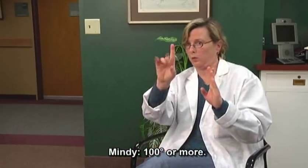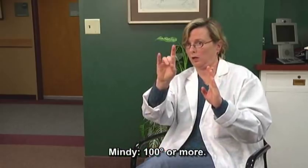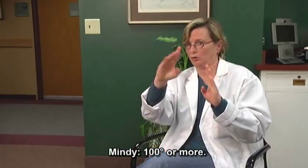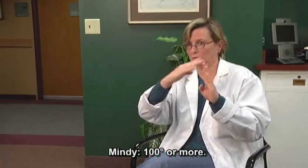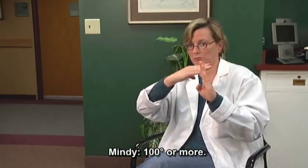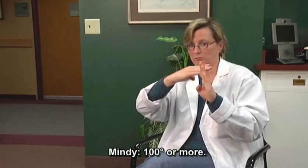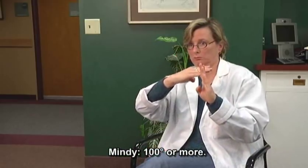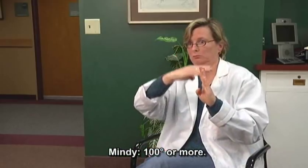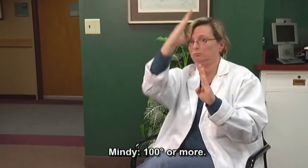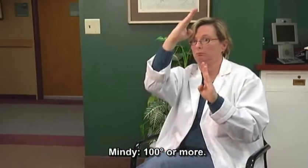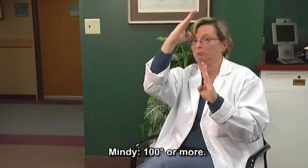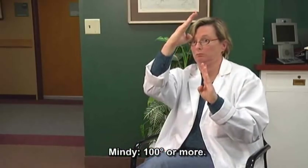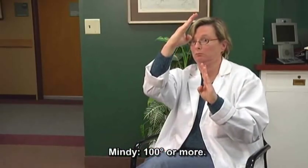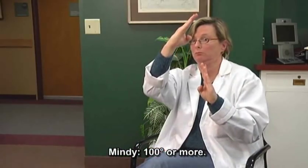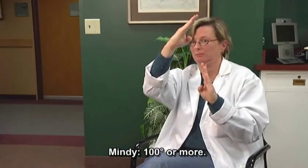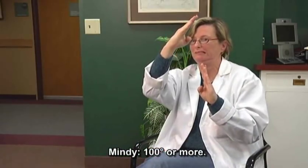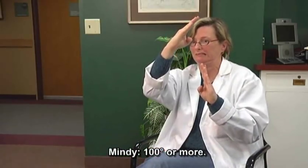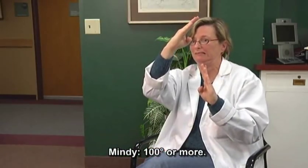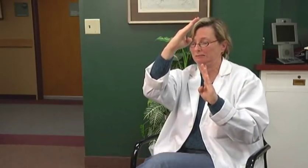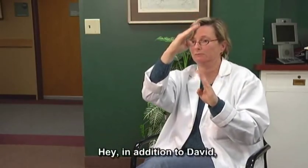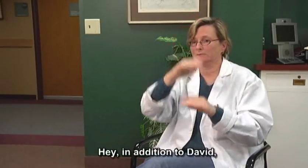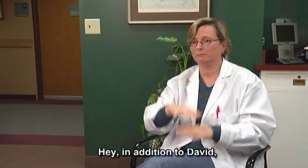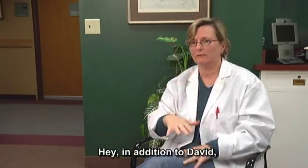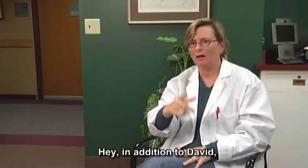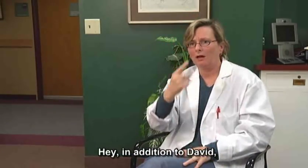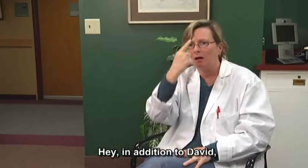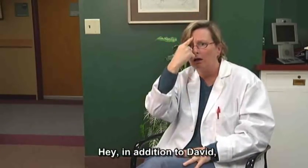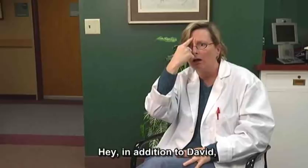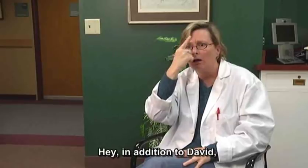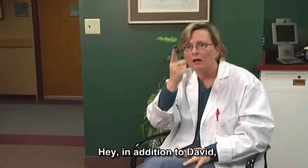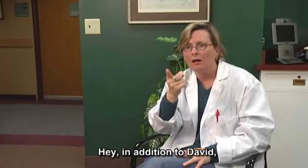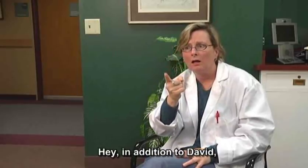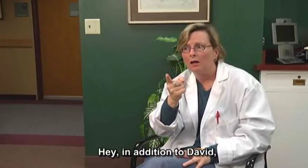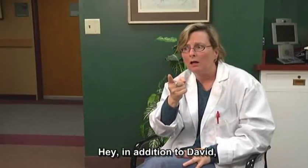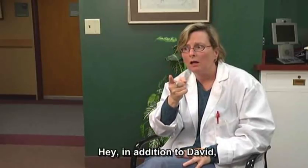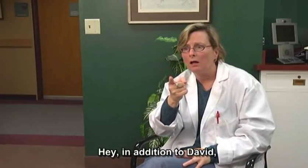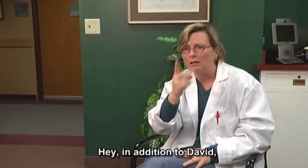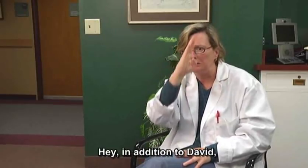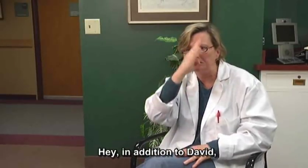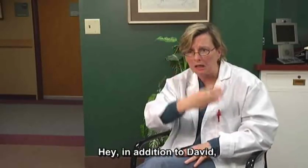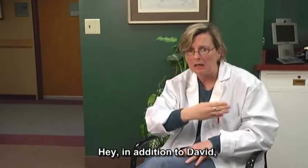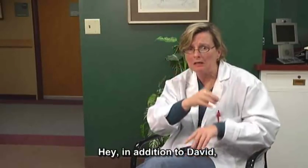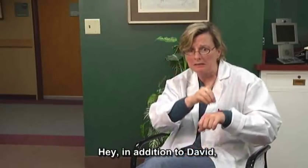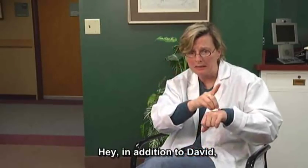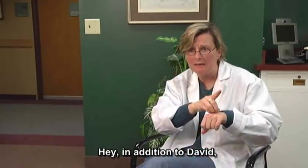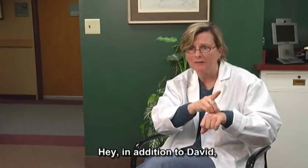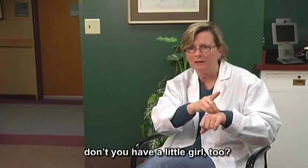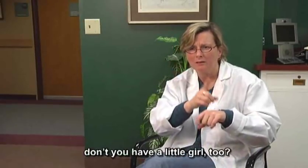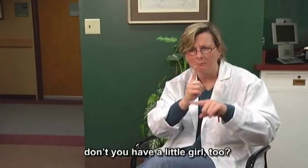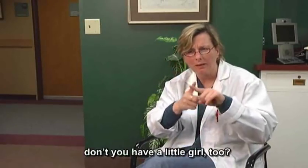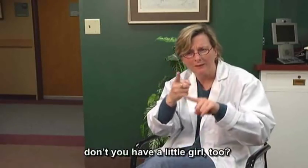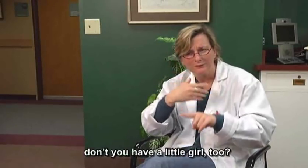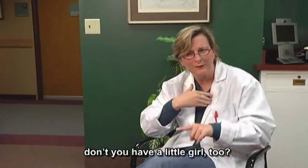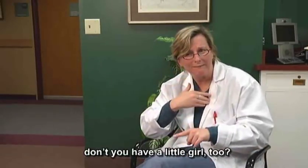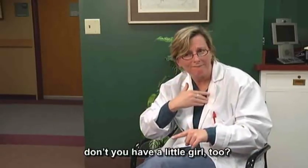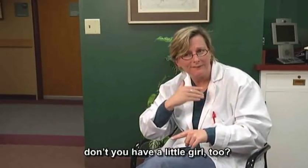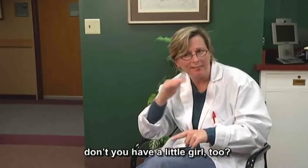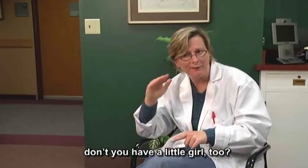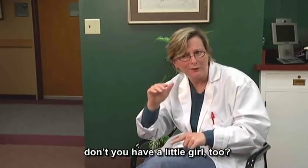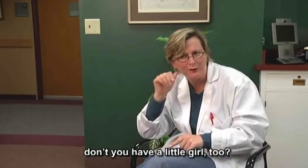100 or more hey in addition to david don't you have a little girl